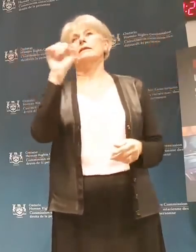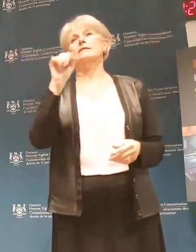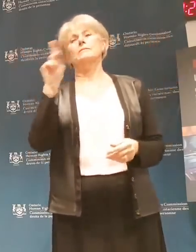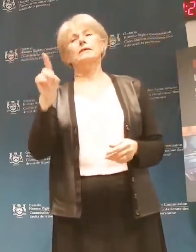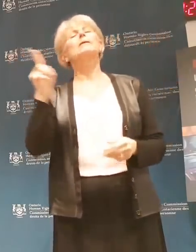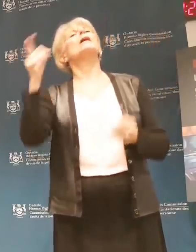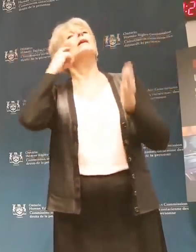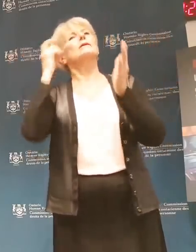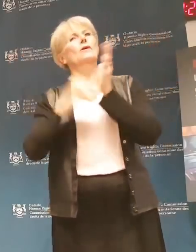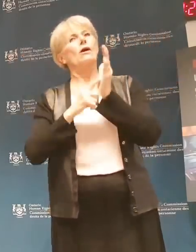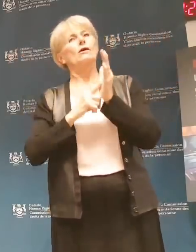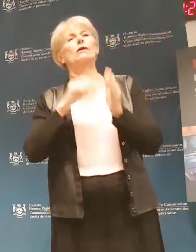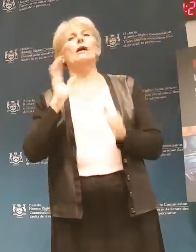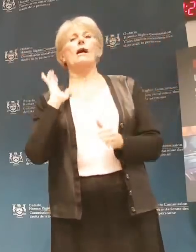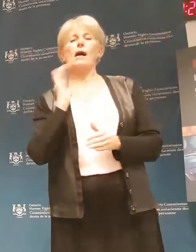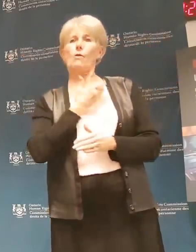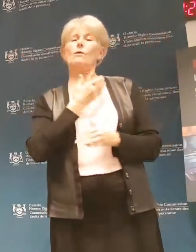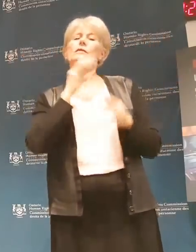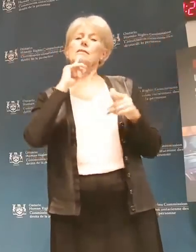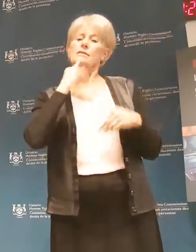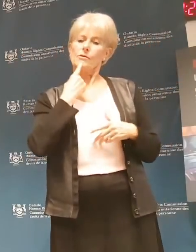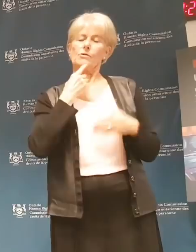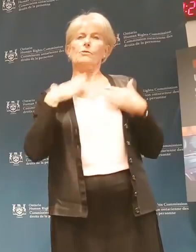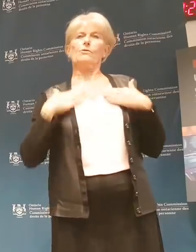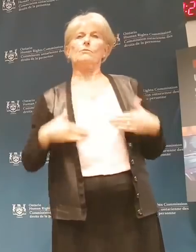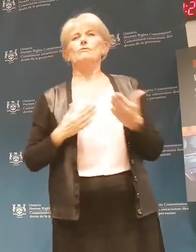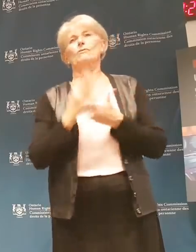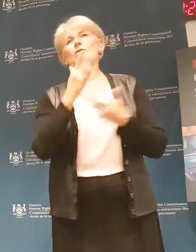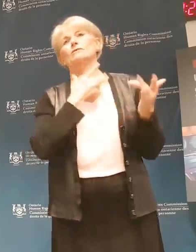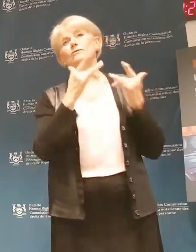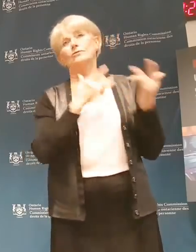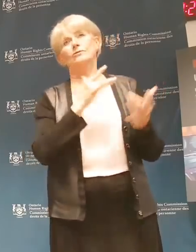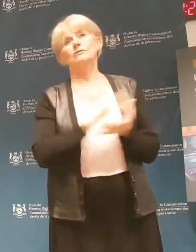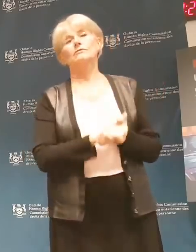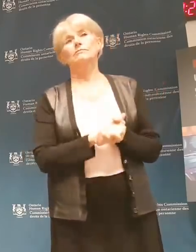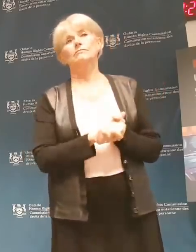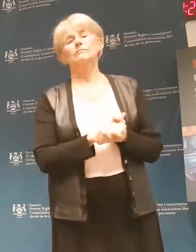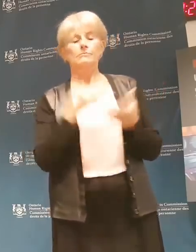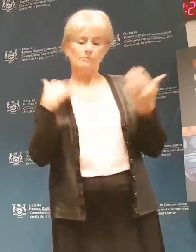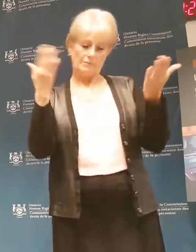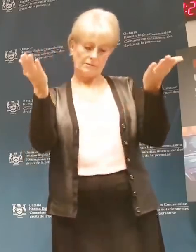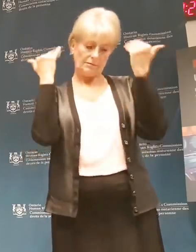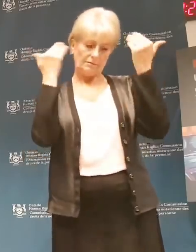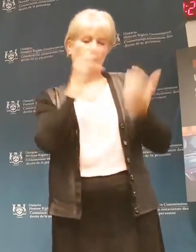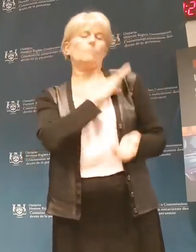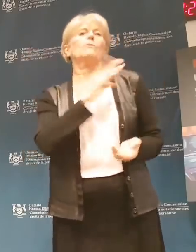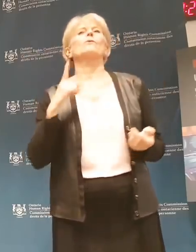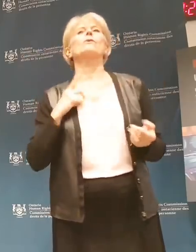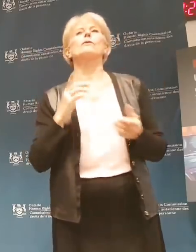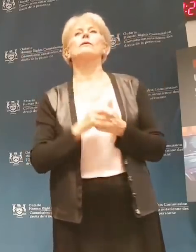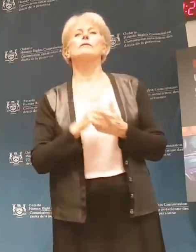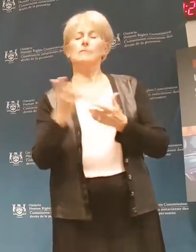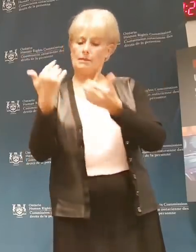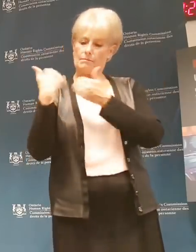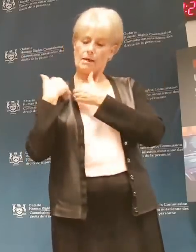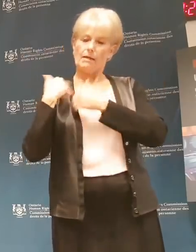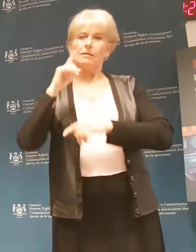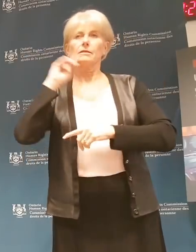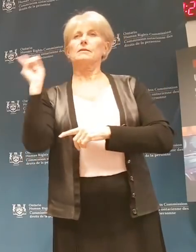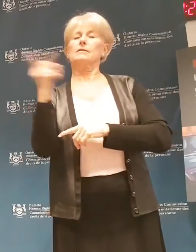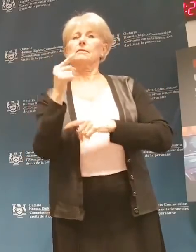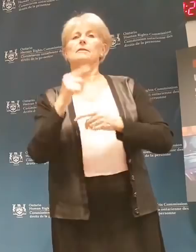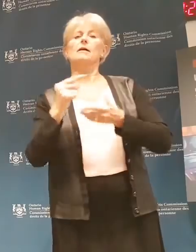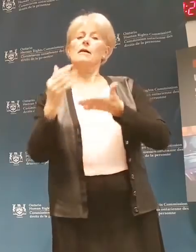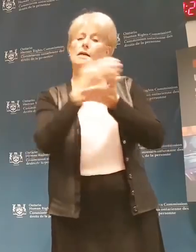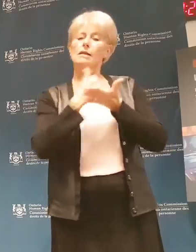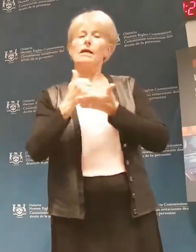to acknowledge the Commission's very serious human rights concerns. We're calling on the Board to mandate the collection